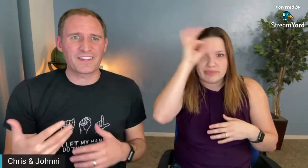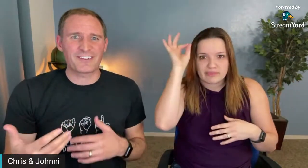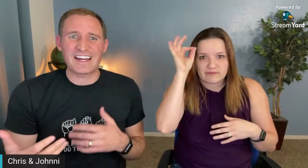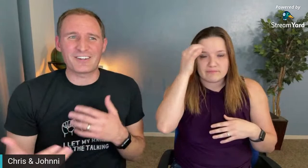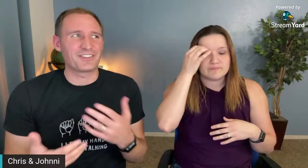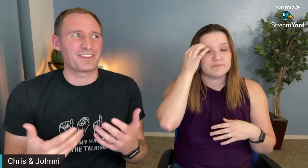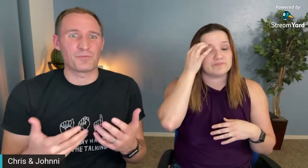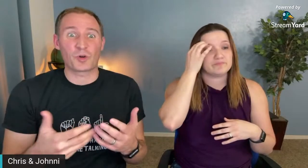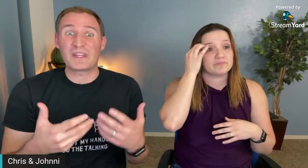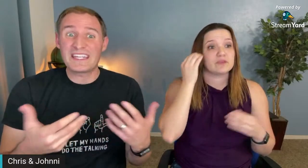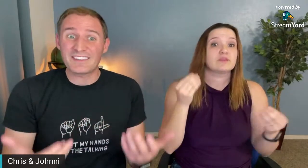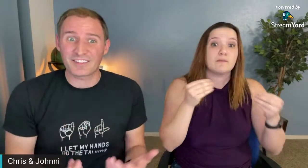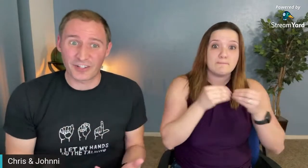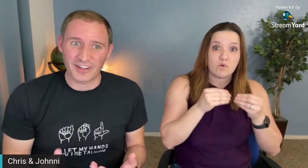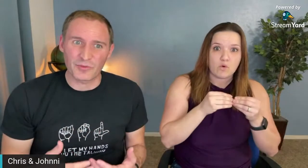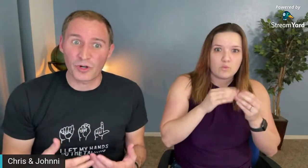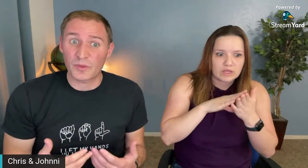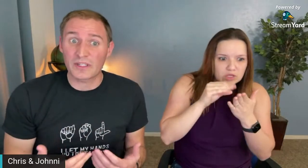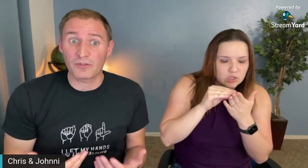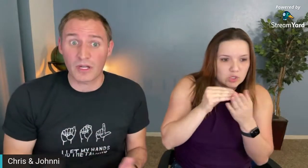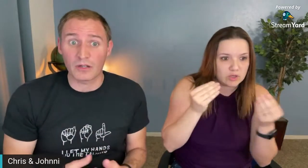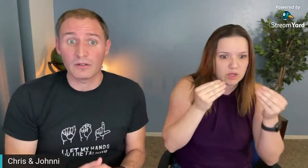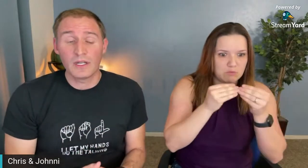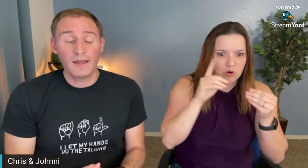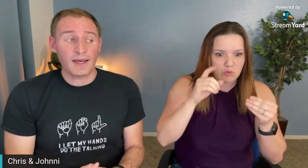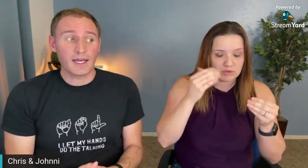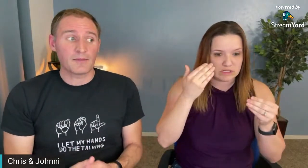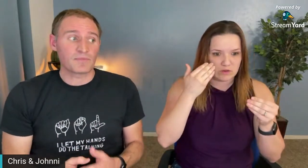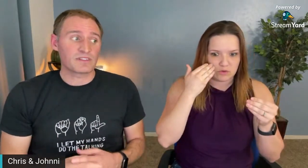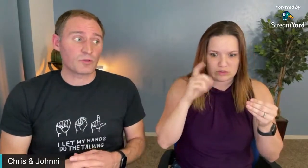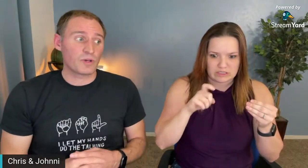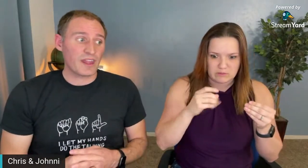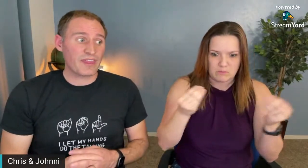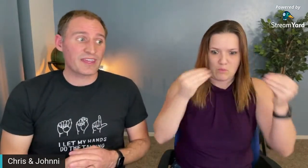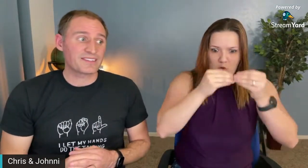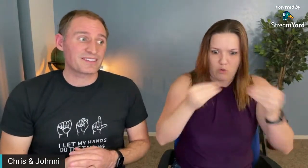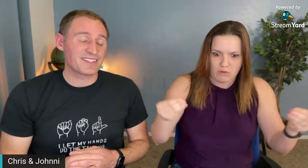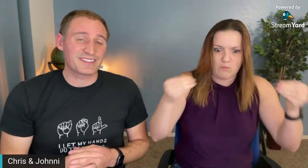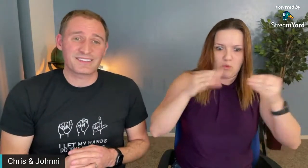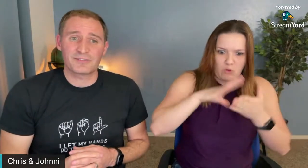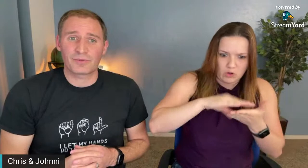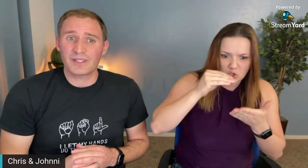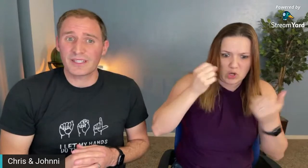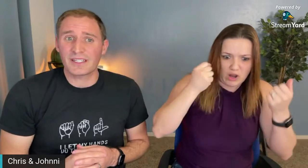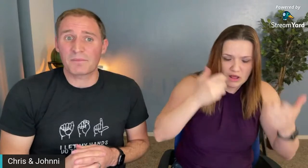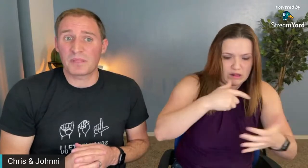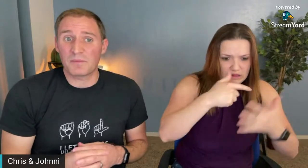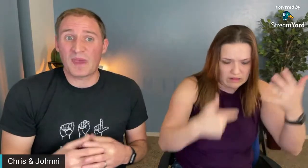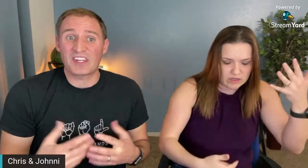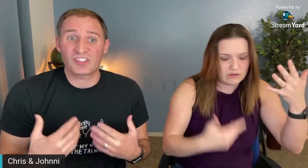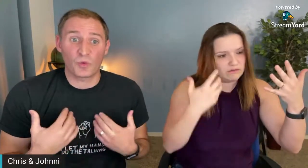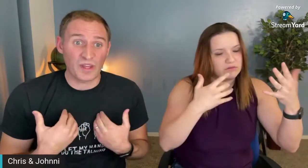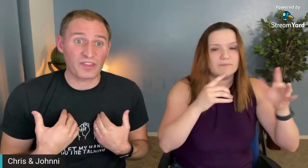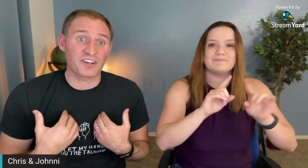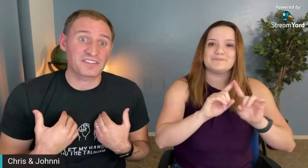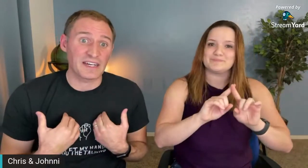figure out, the more we need to learn, and the more we don't know. So one of the things is to really be patient with